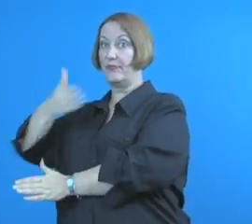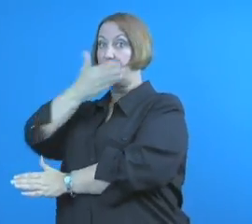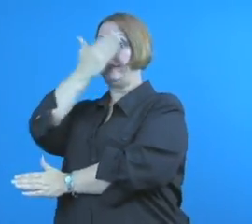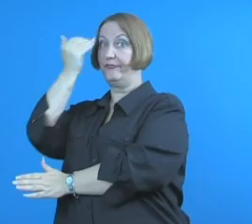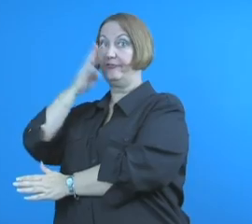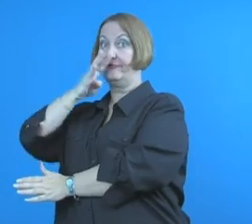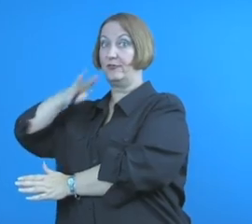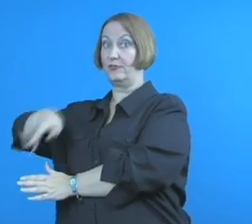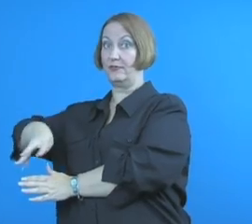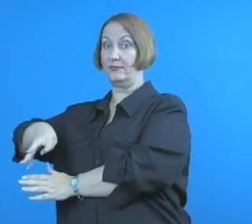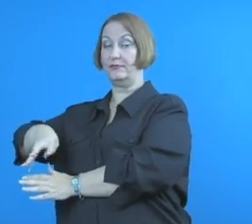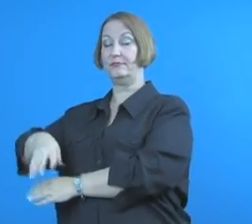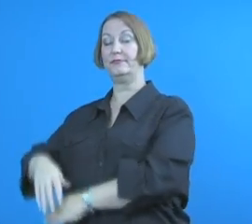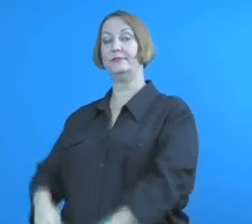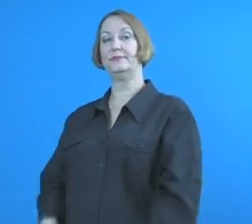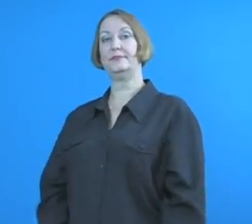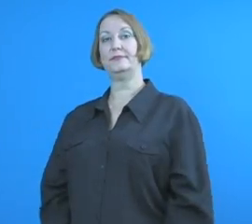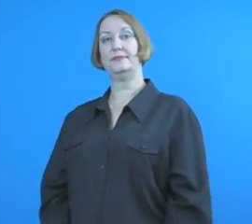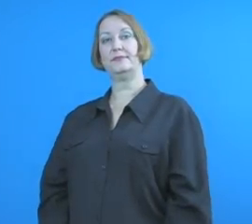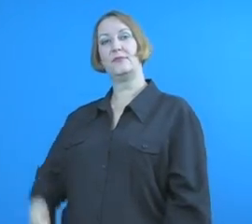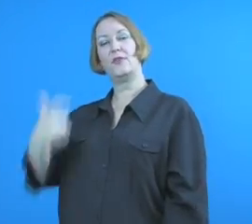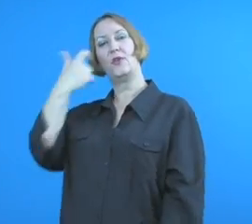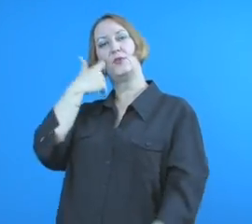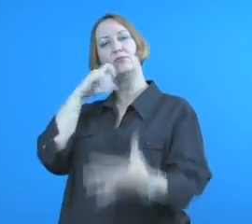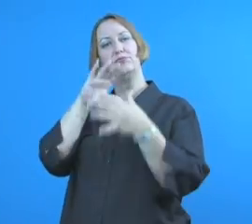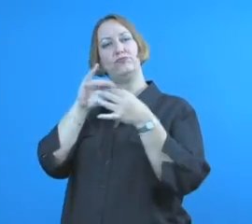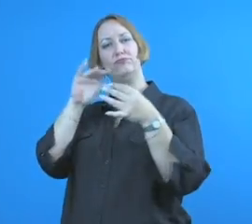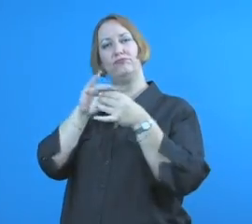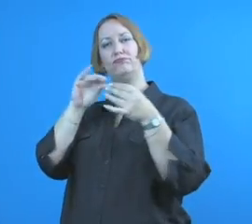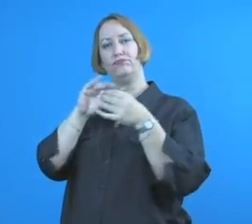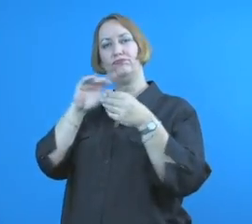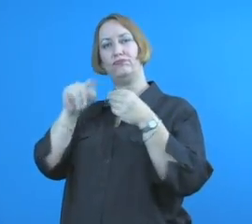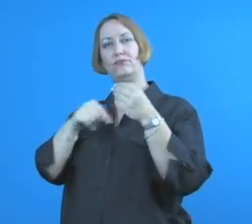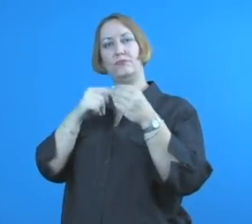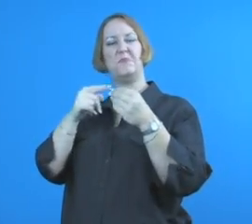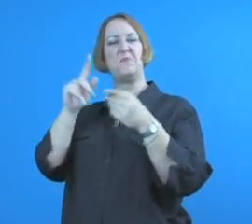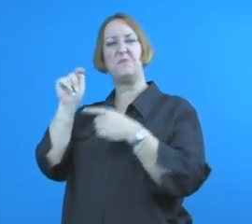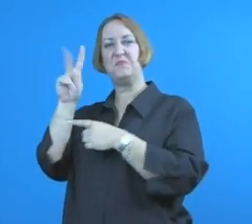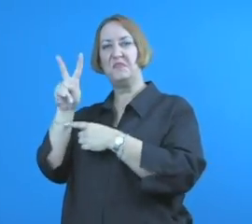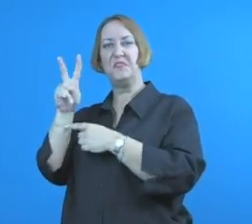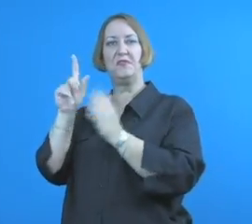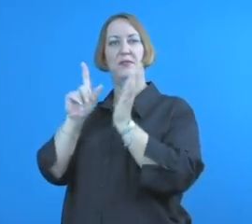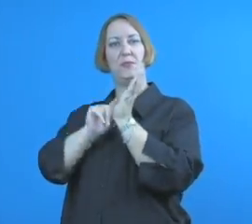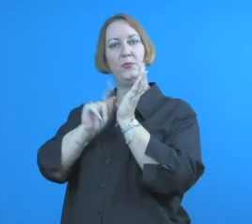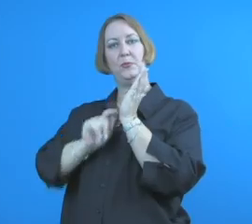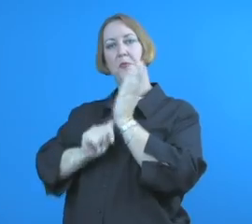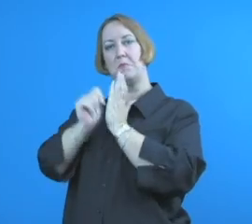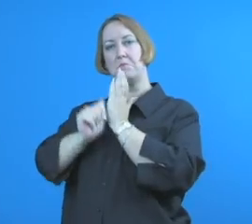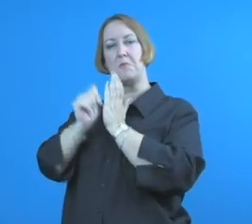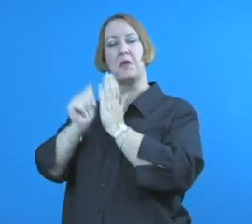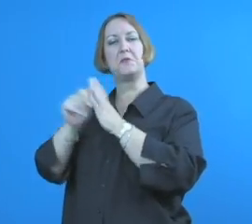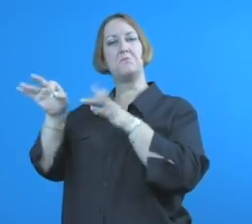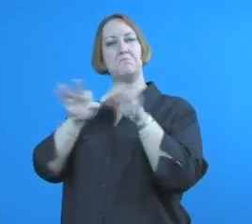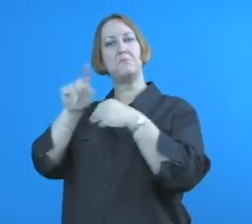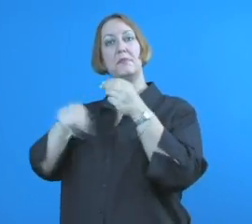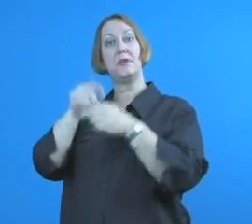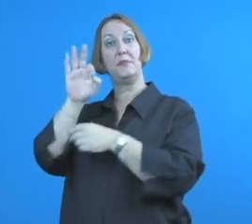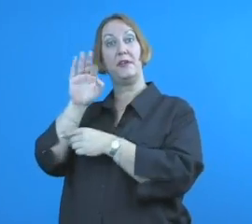Recent news stories chronicle efforts by the Federal Communications Commission, the FCC, to implement a nationwide emergency alert system